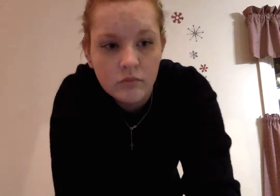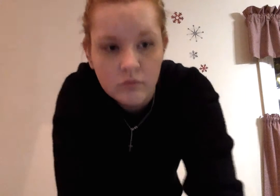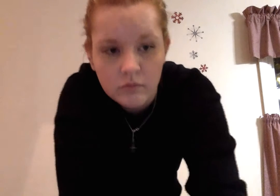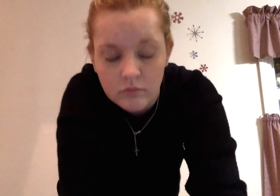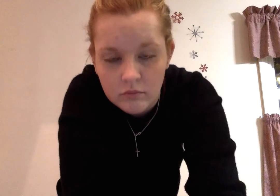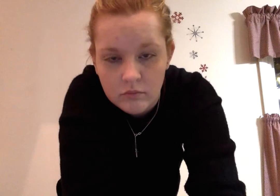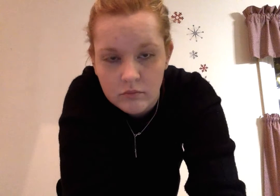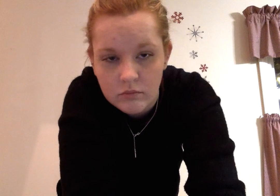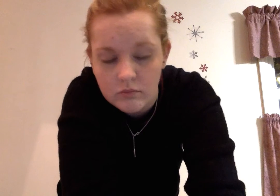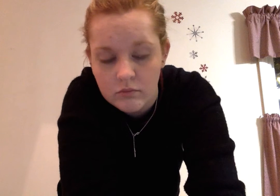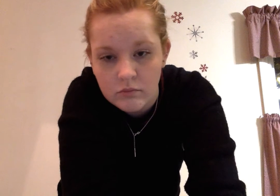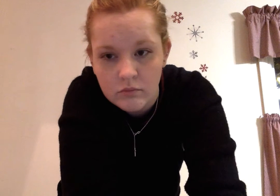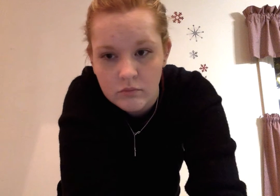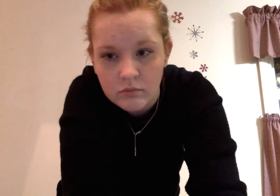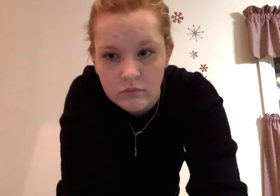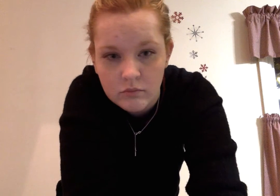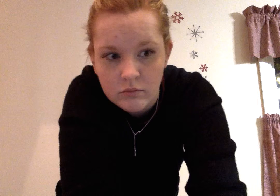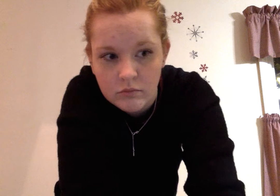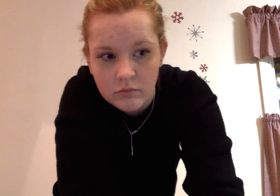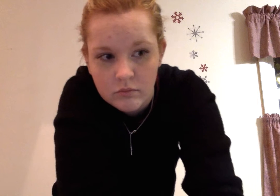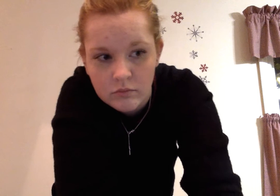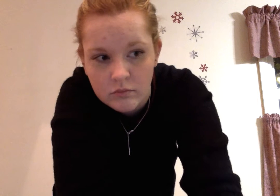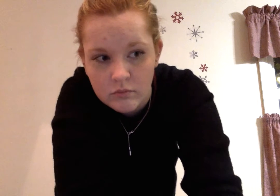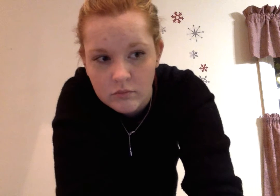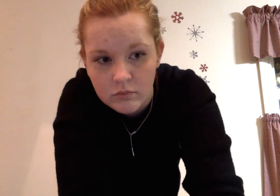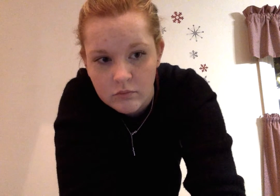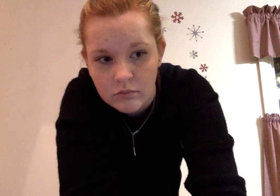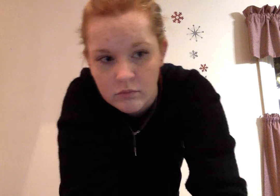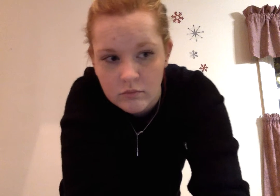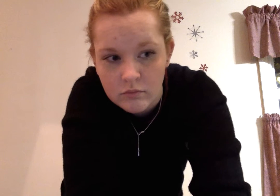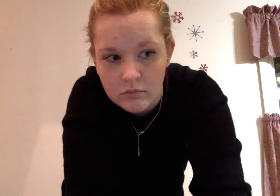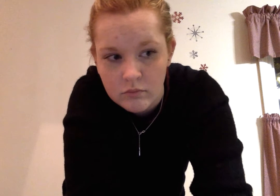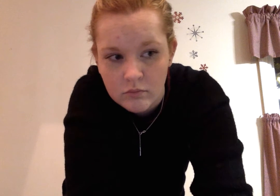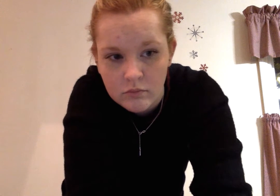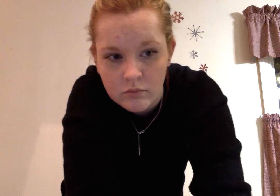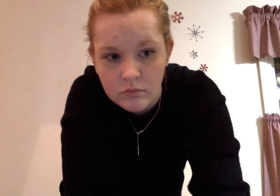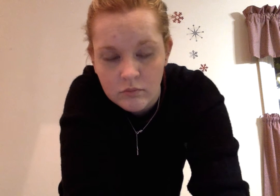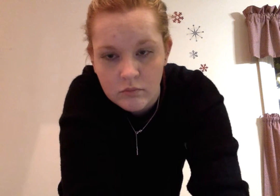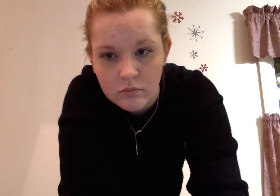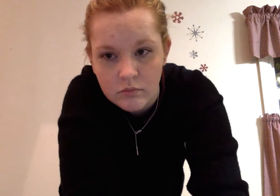So language is one thing that differs between lectures and everyday listening.